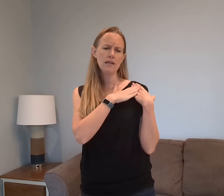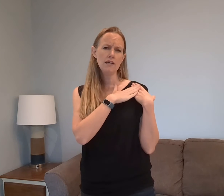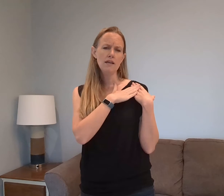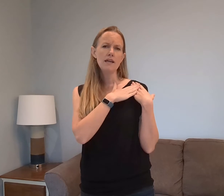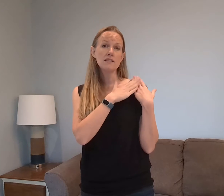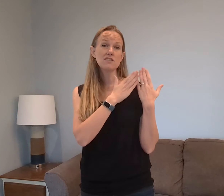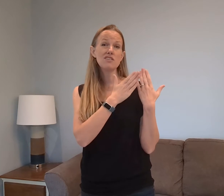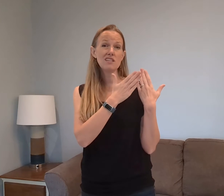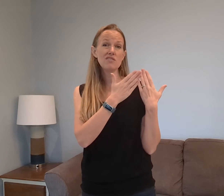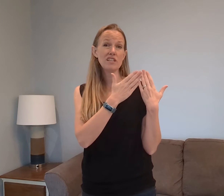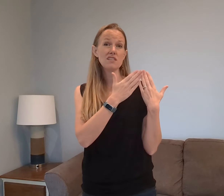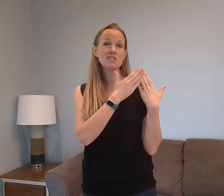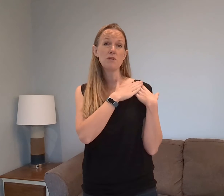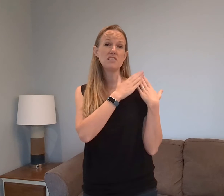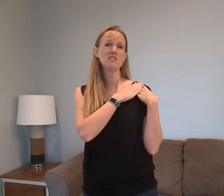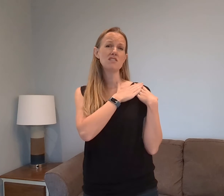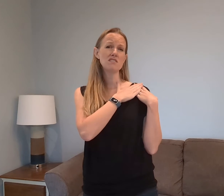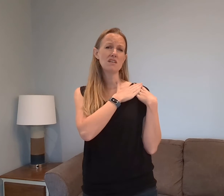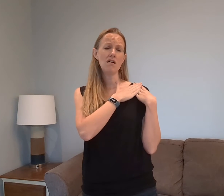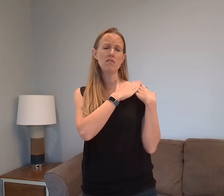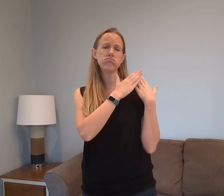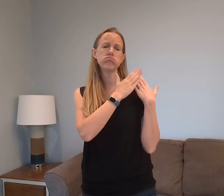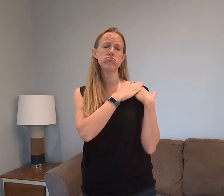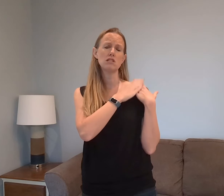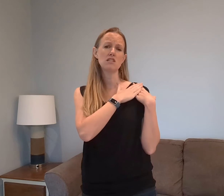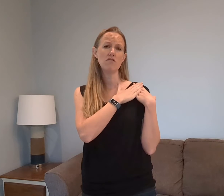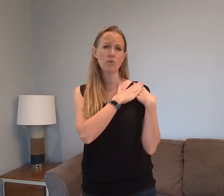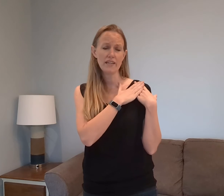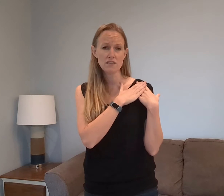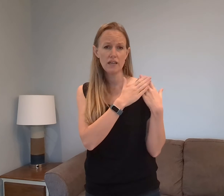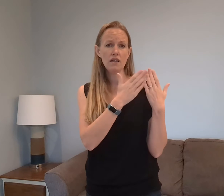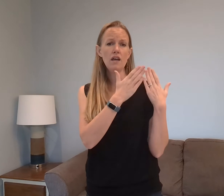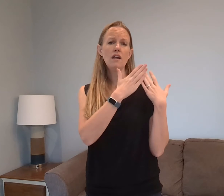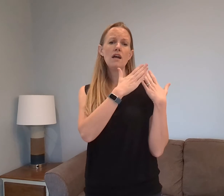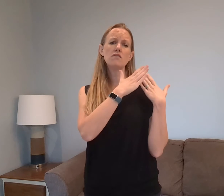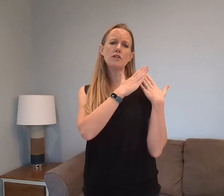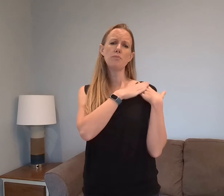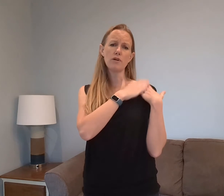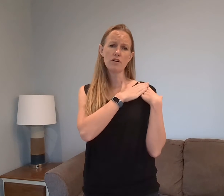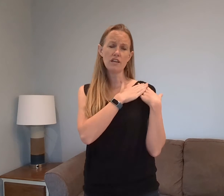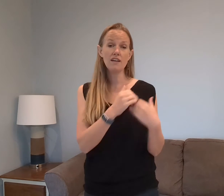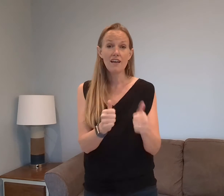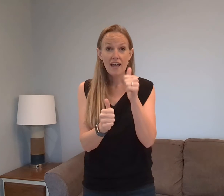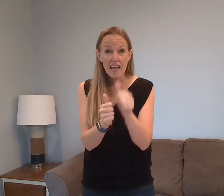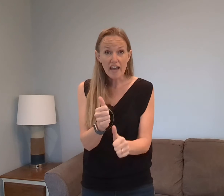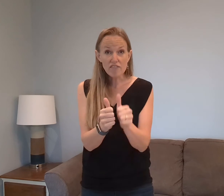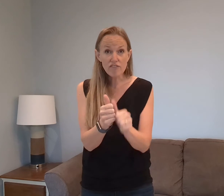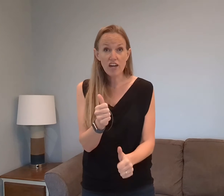Okay, and it's good that your facial expression shows that, the tough weight. Okay, every burden,